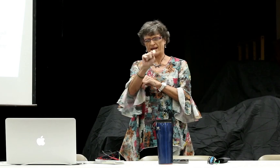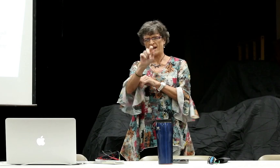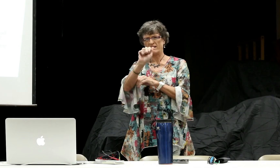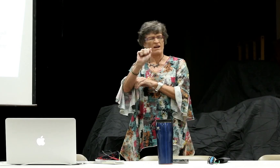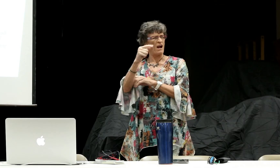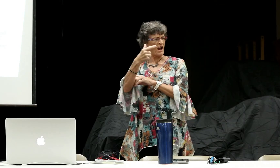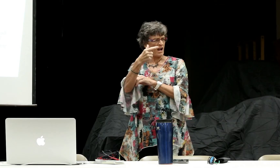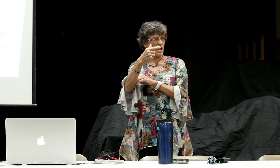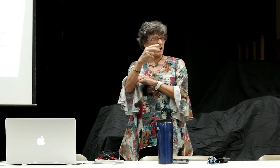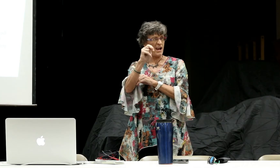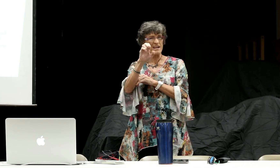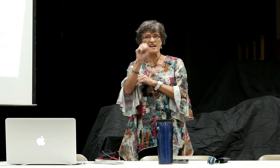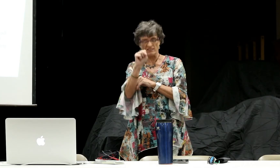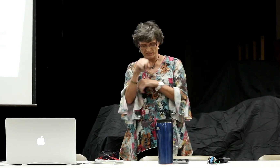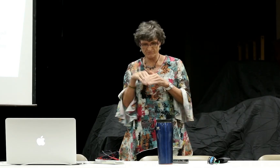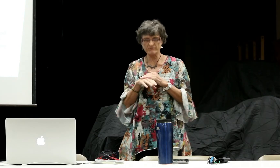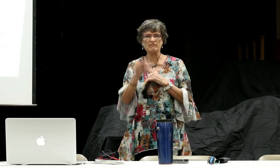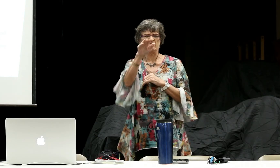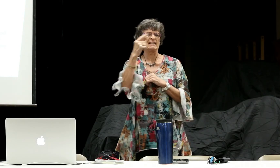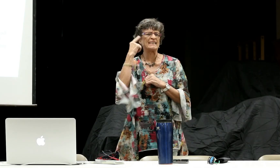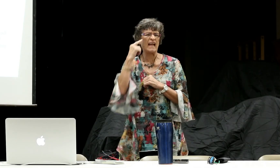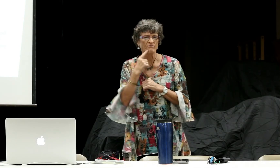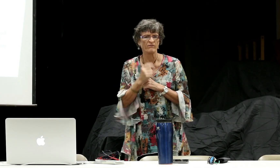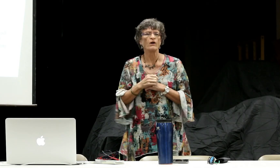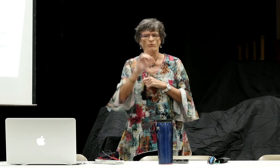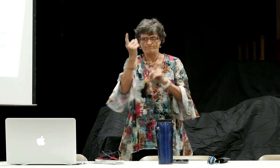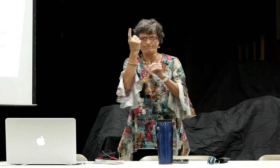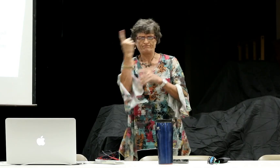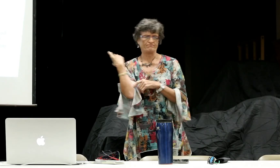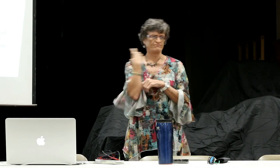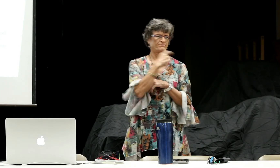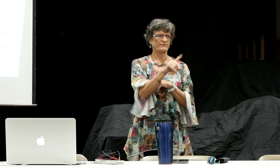frankly pissed off that we had to reschedule and push out